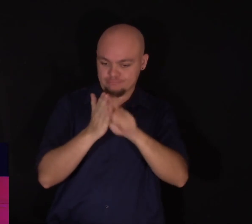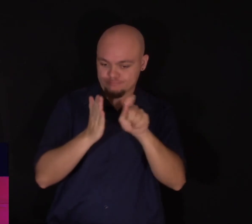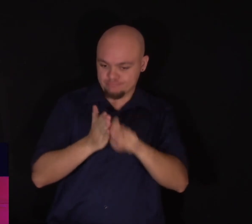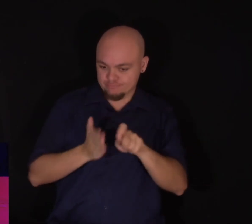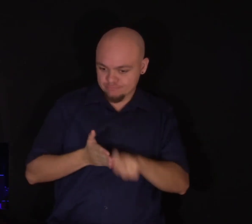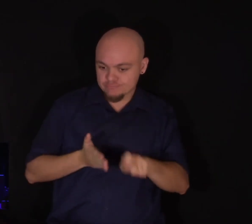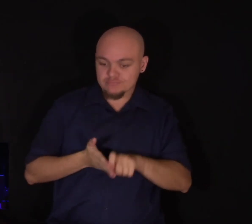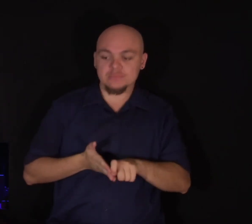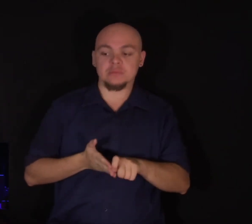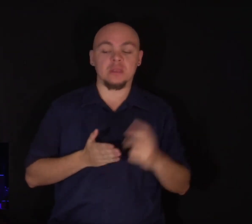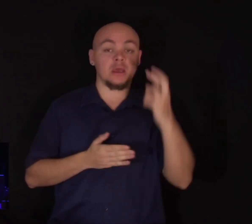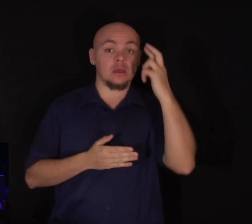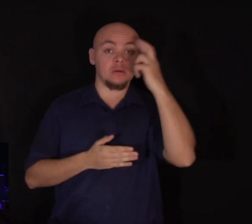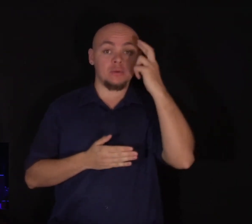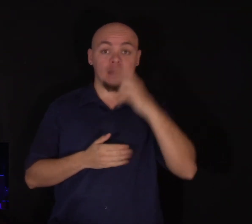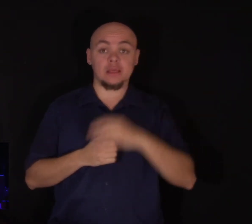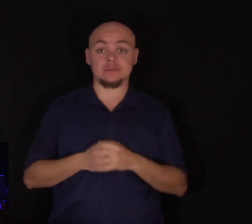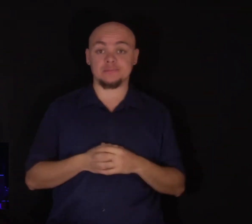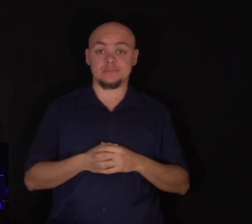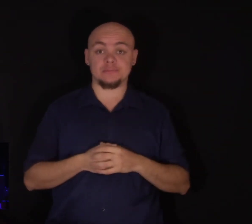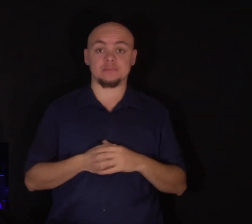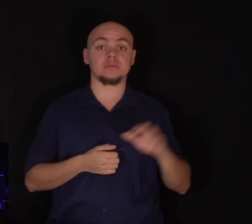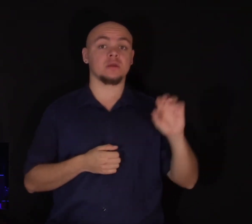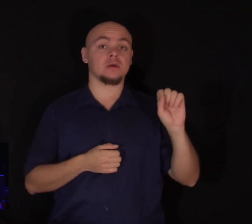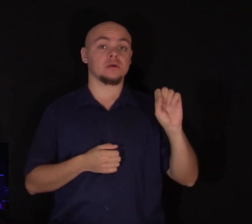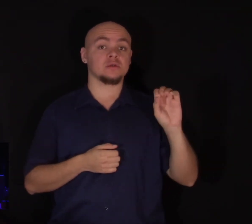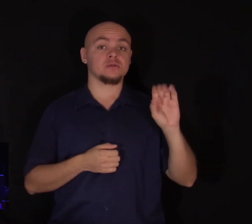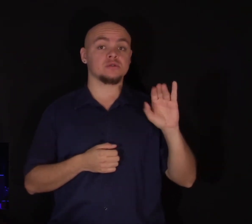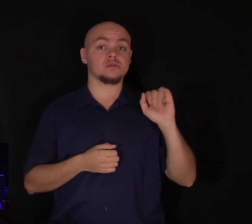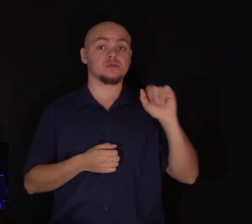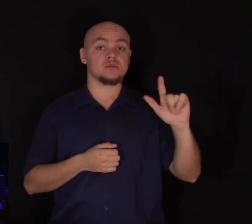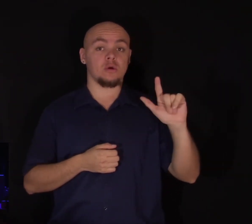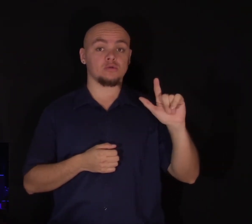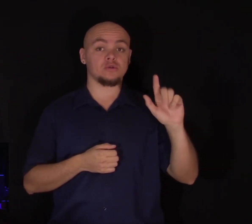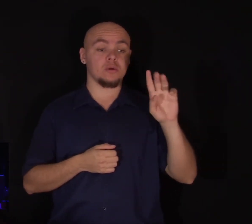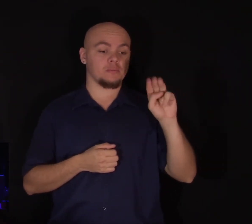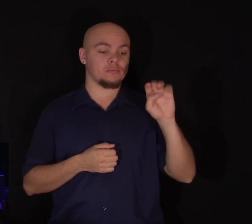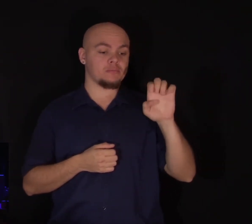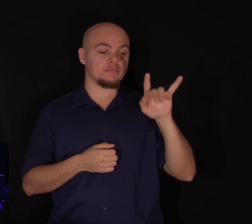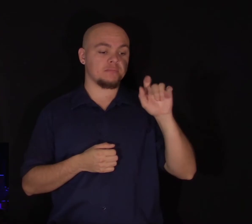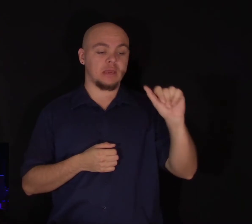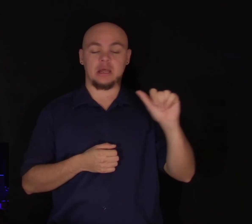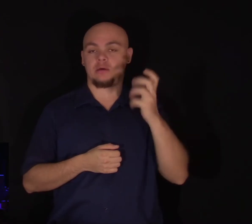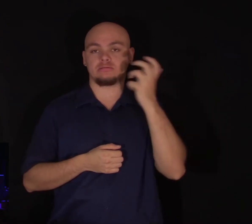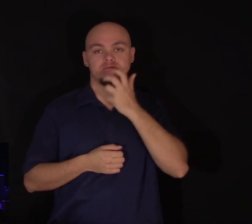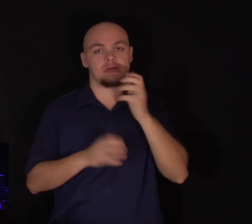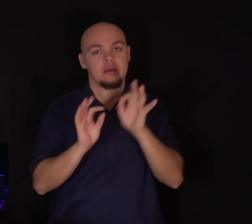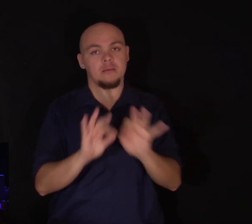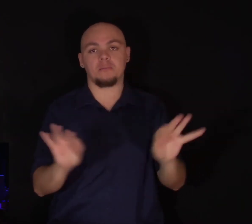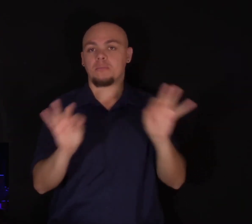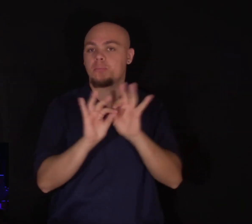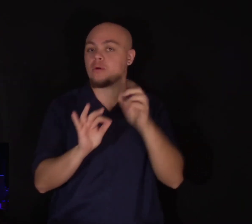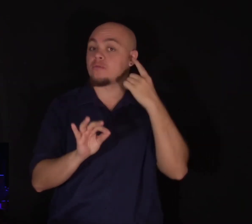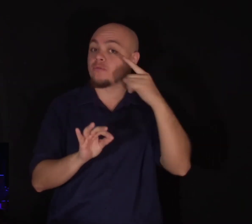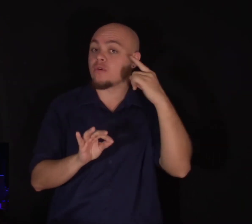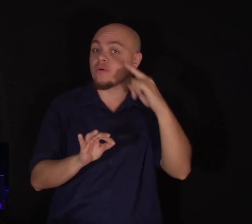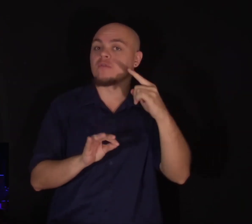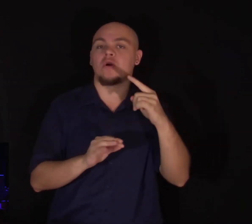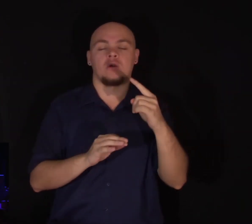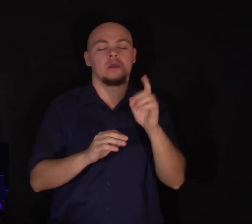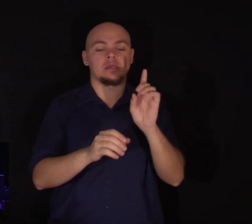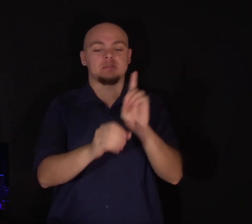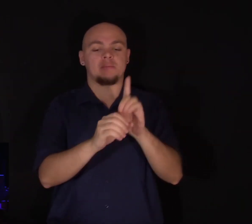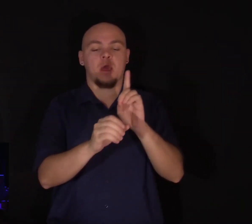this. Social media is the single most important democratizing tool we've ever had in social change. It can be used